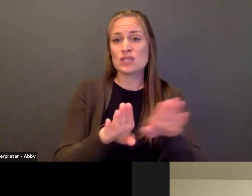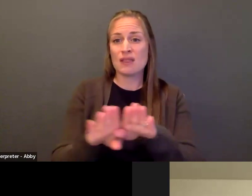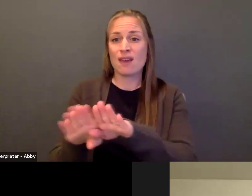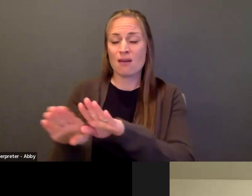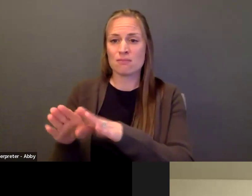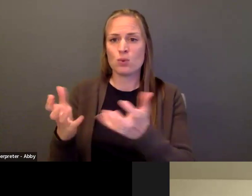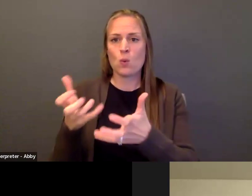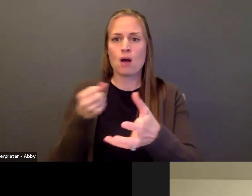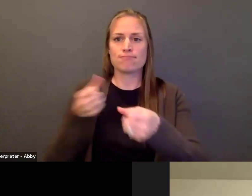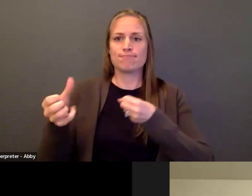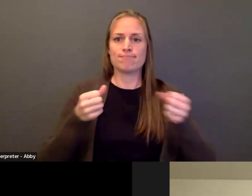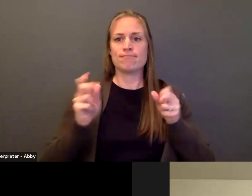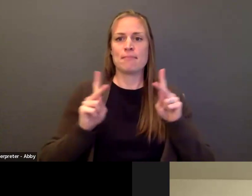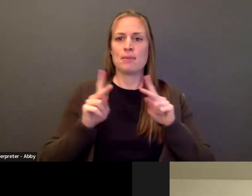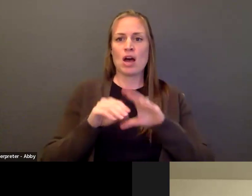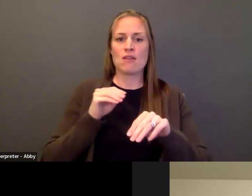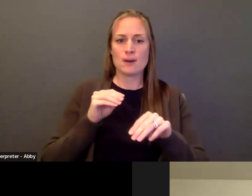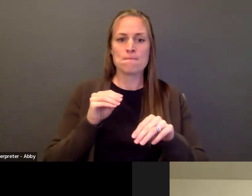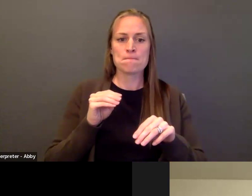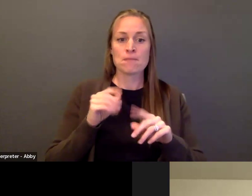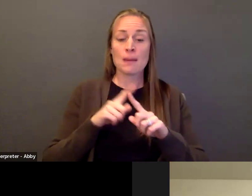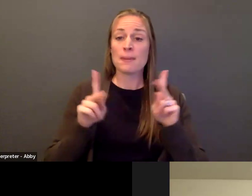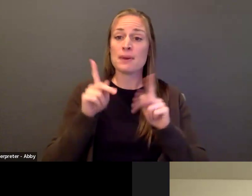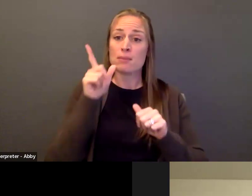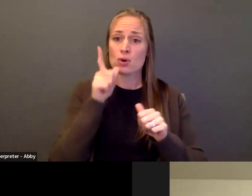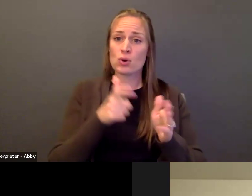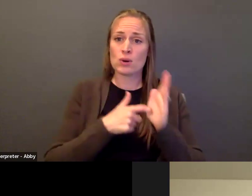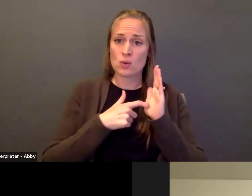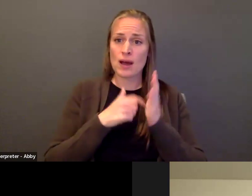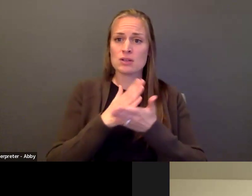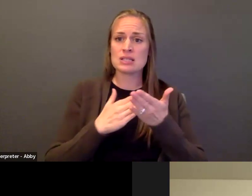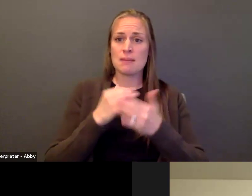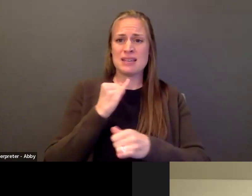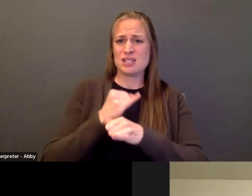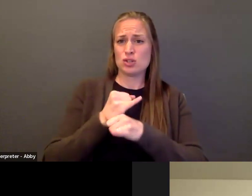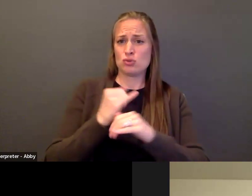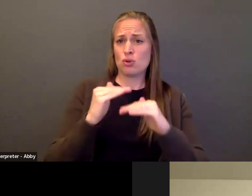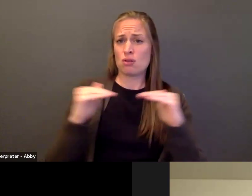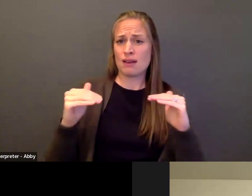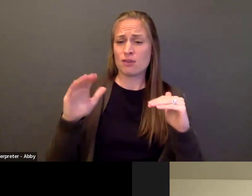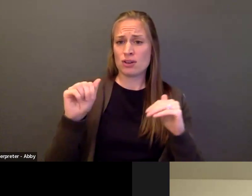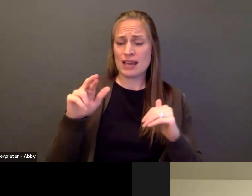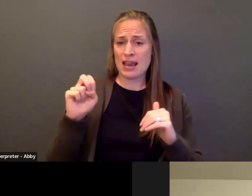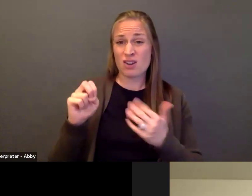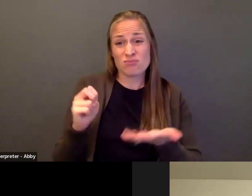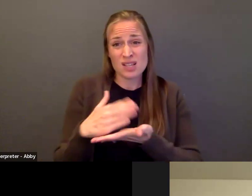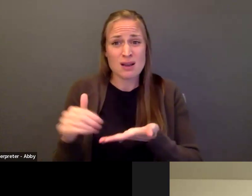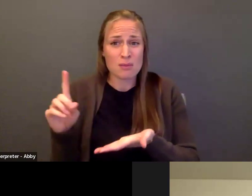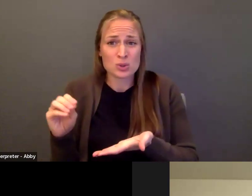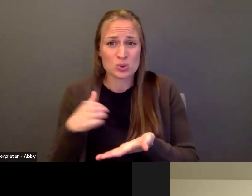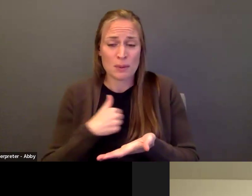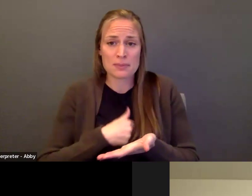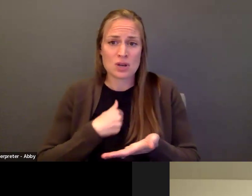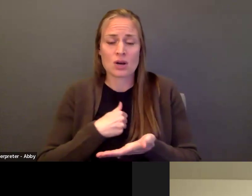is people who require an institutional level of care, and I'm sorry, some do, they just can't. Home and community-based services aren't enough. They expect